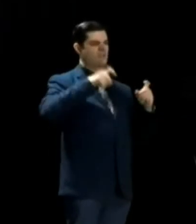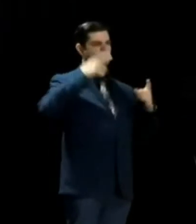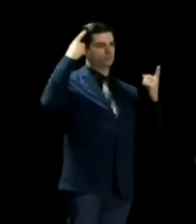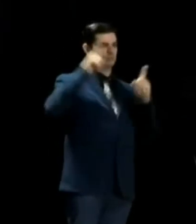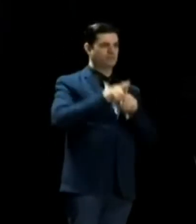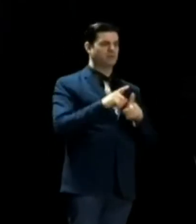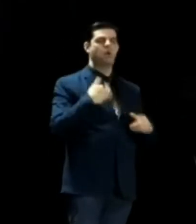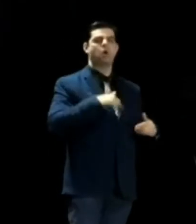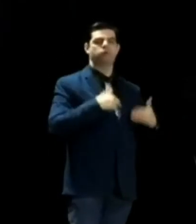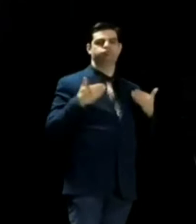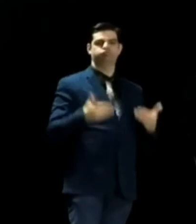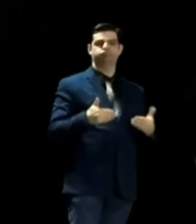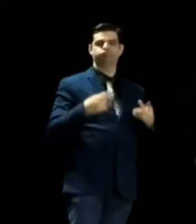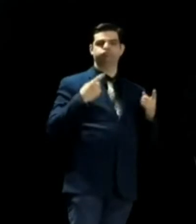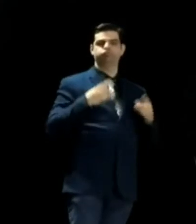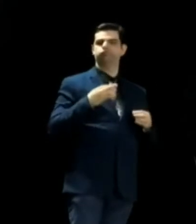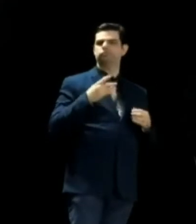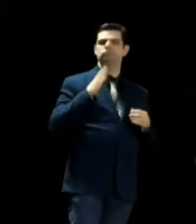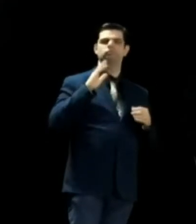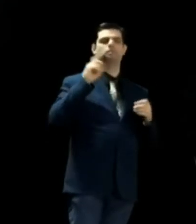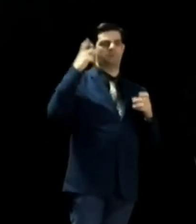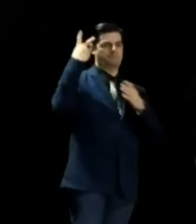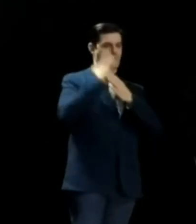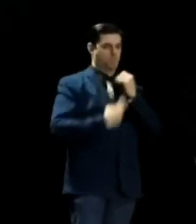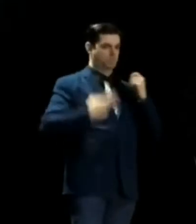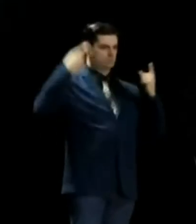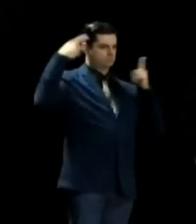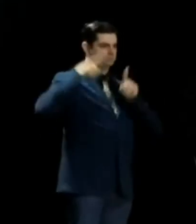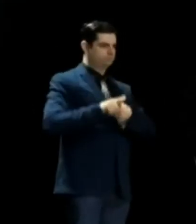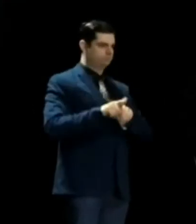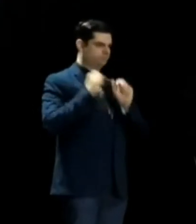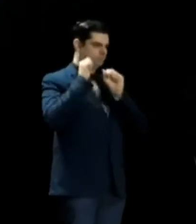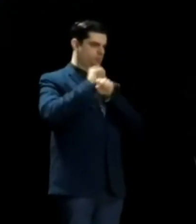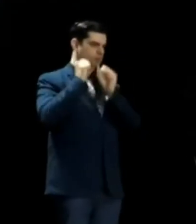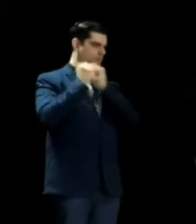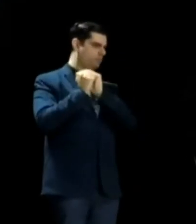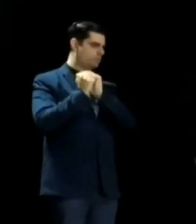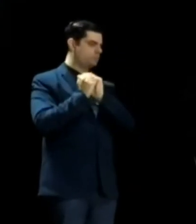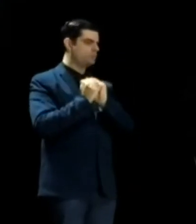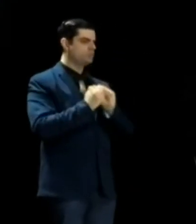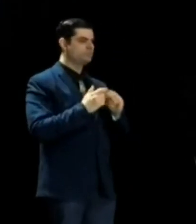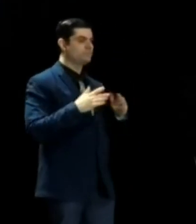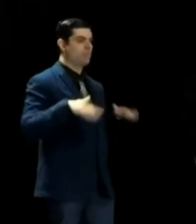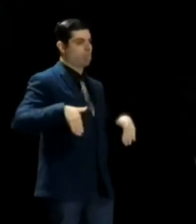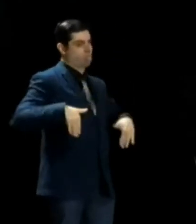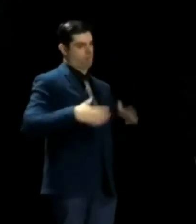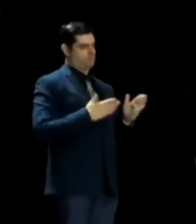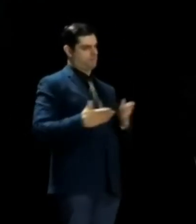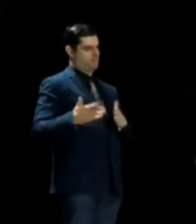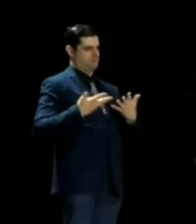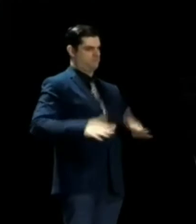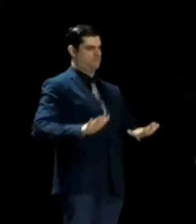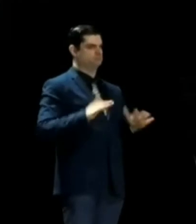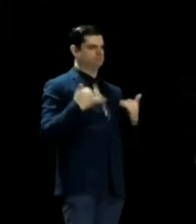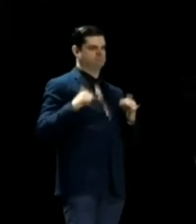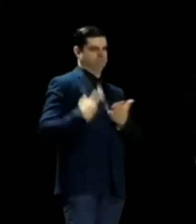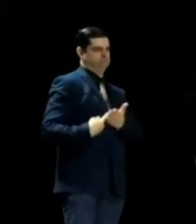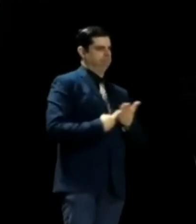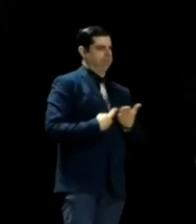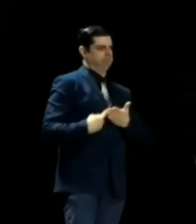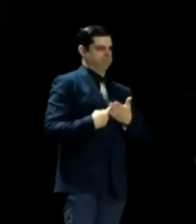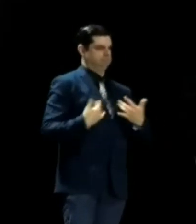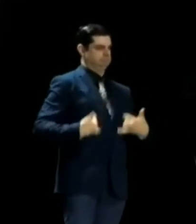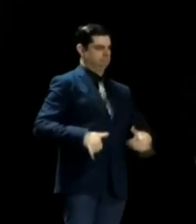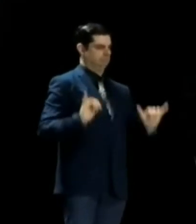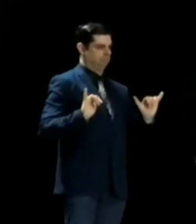now. We don't have our plan done, but we do agree that Central New York can be looked at as